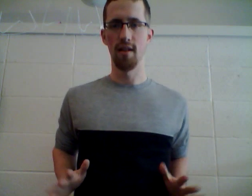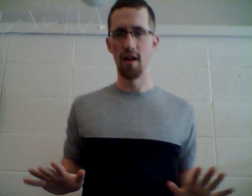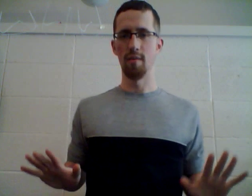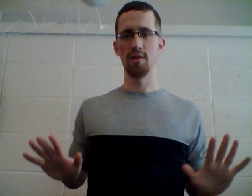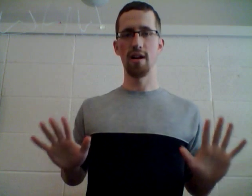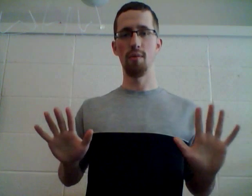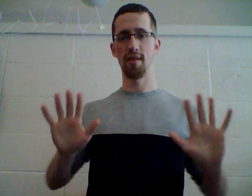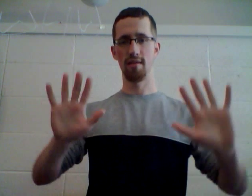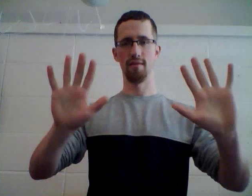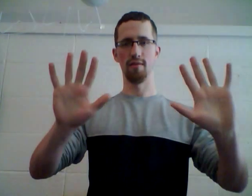start out with